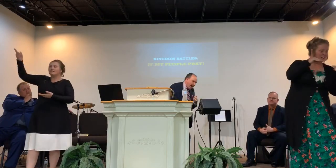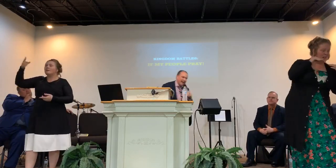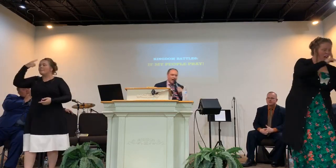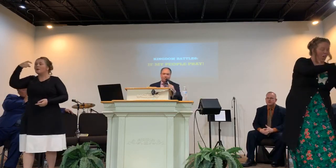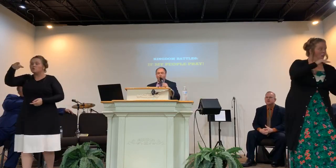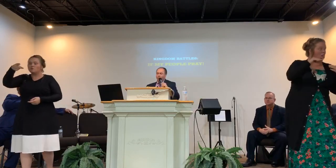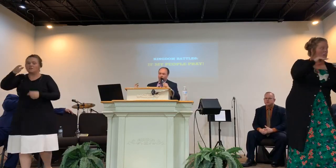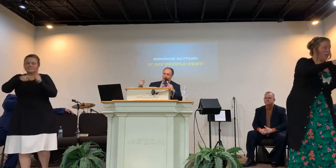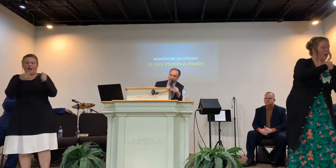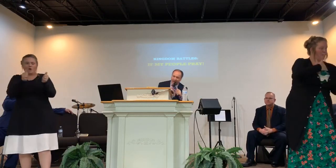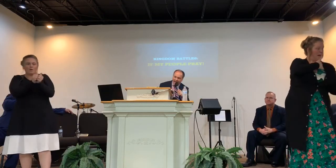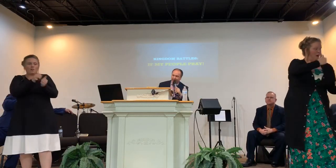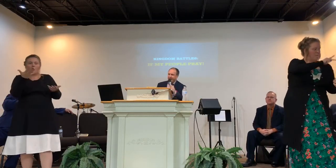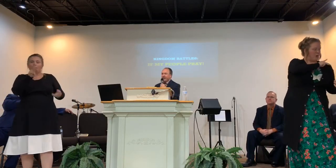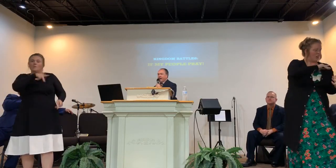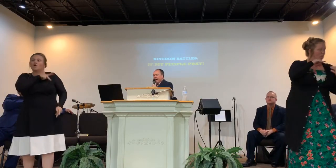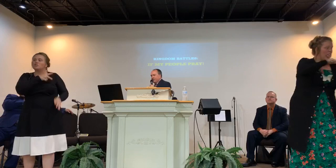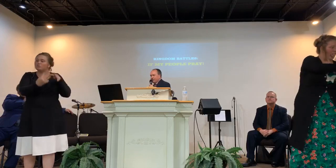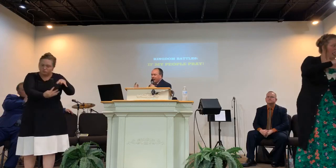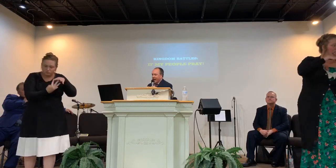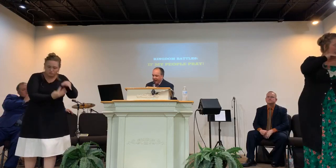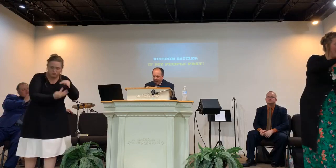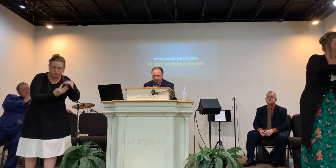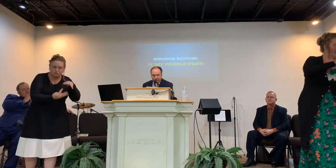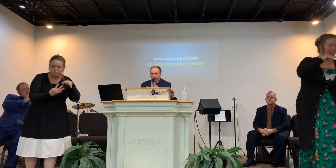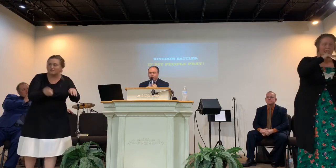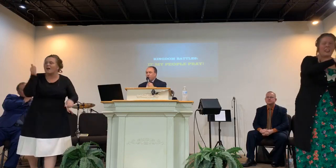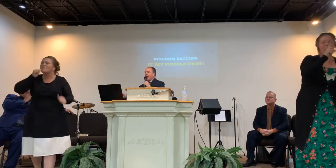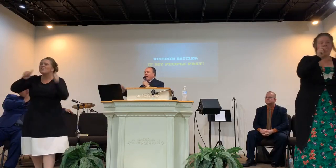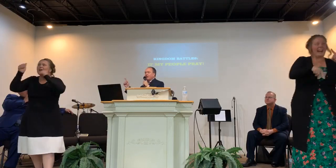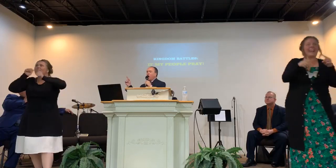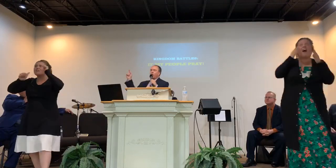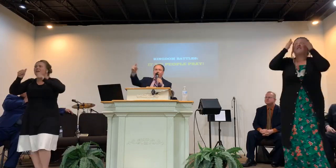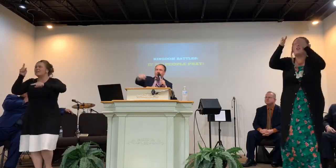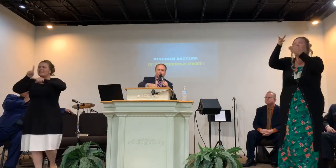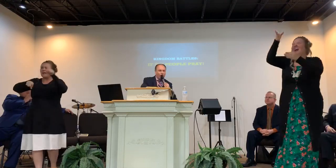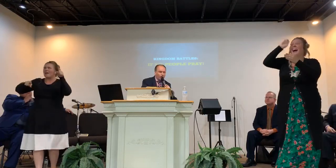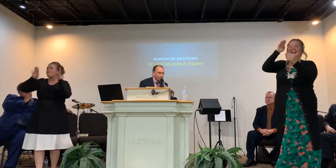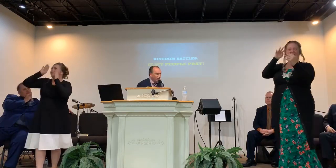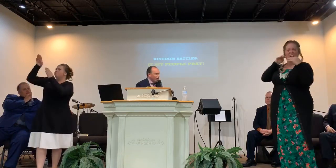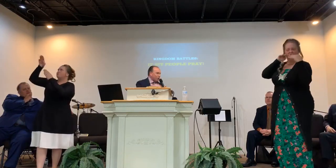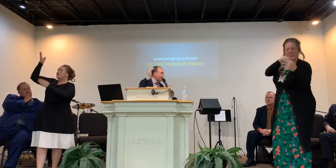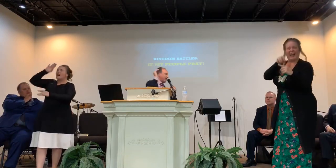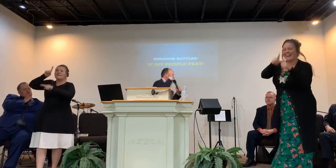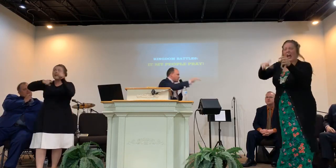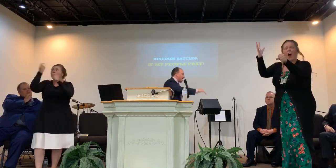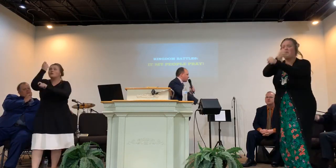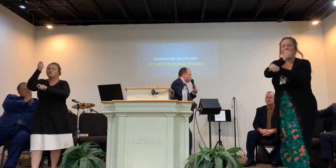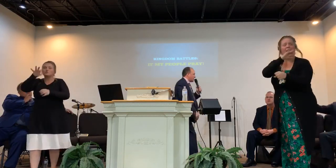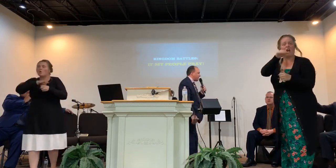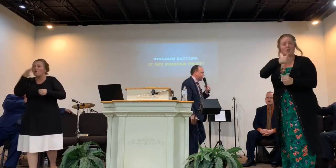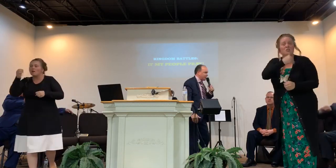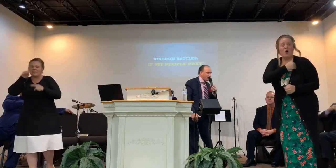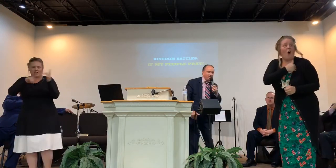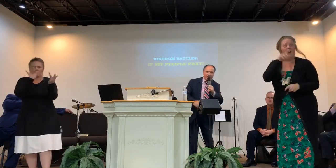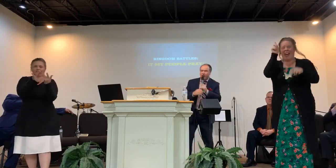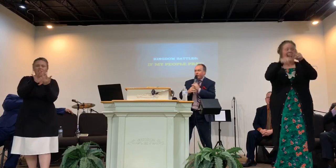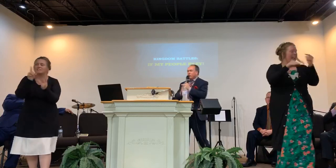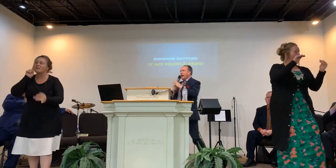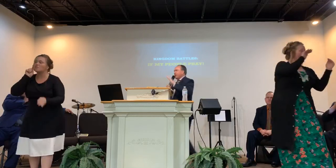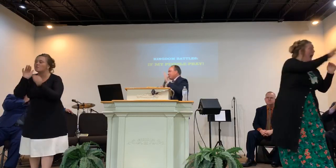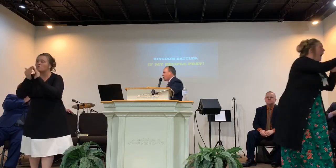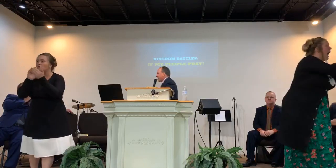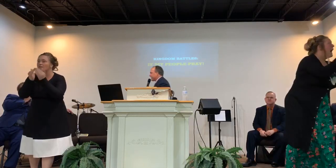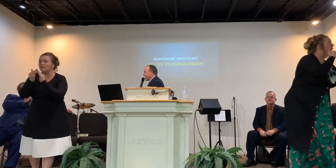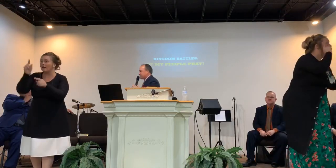you're tied up with your day in and your day out. You can't go and win souls. You can't reach out to the deaf community.